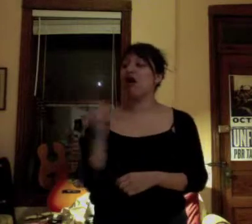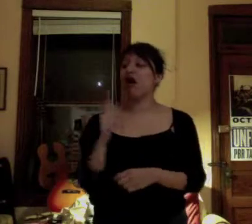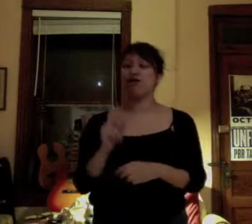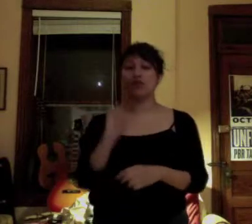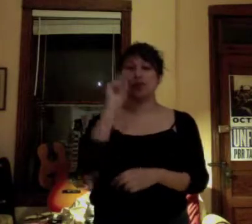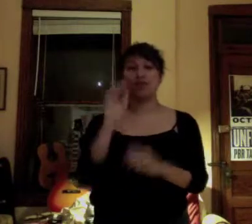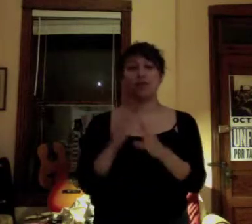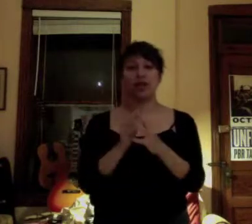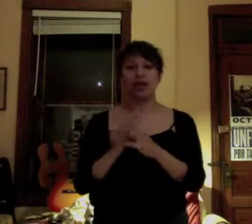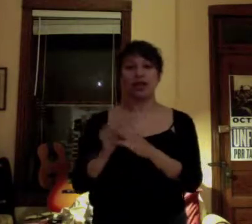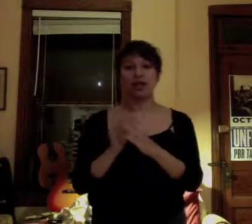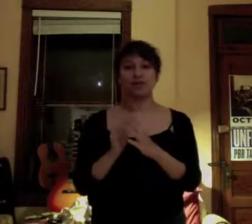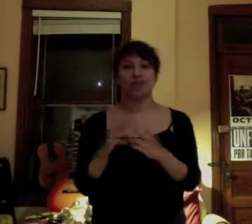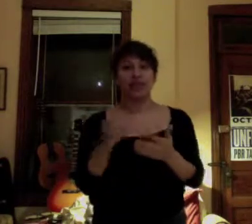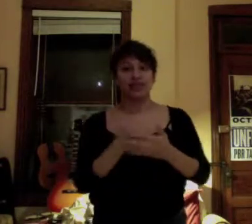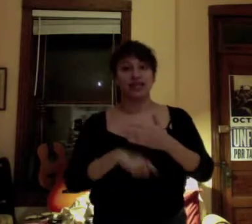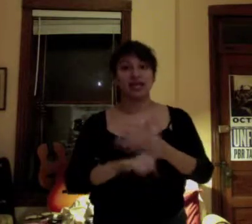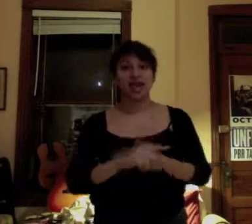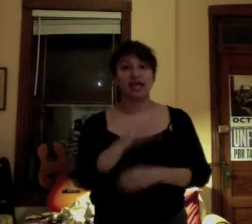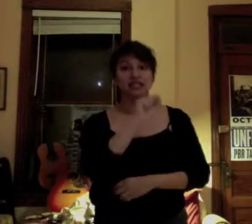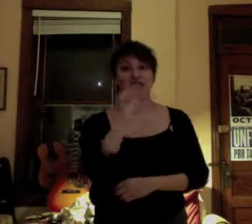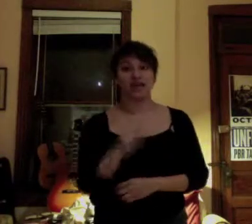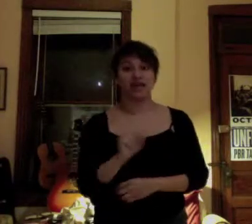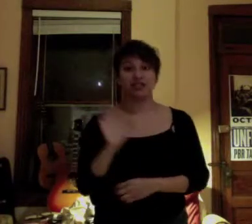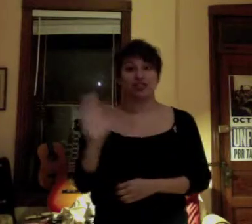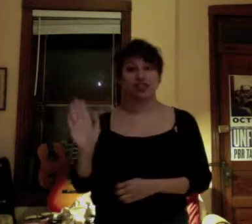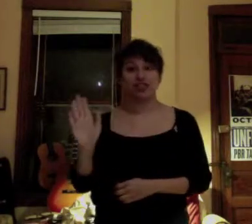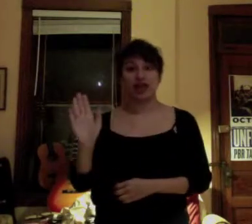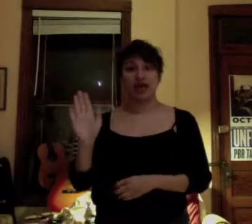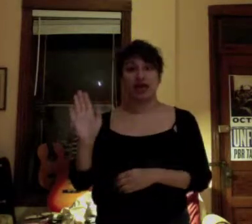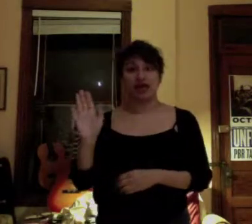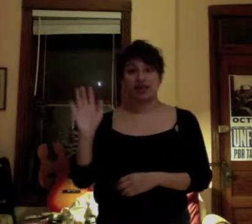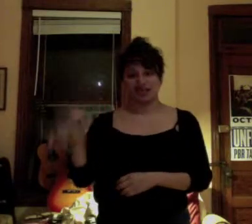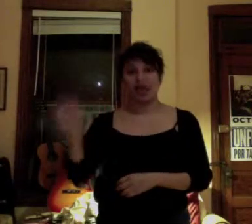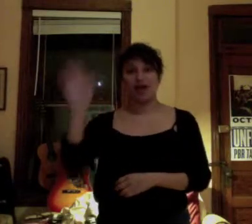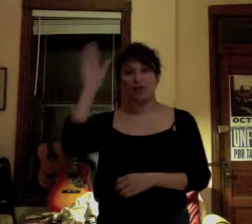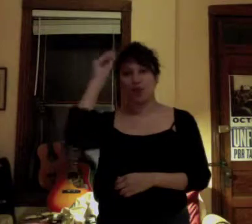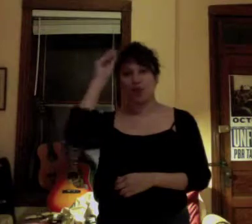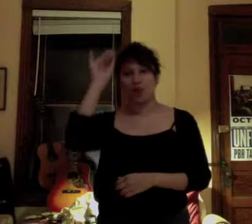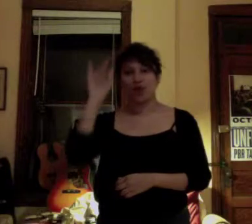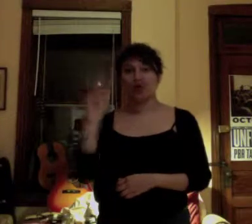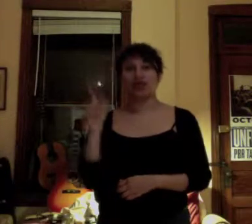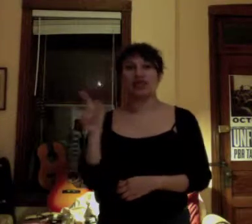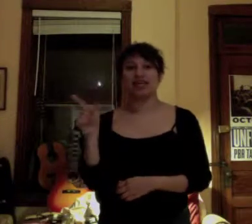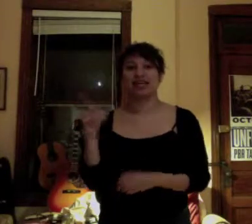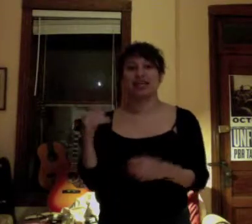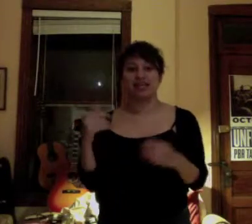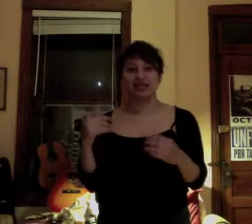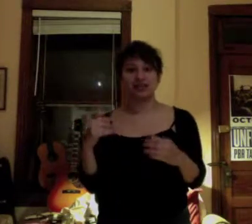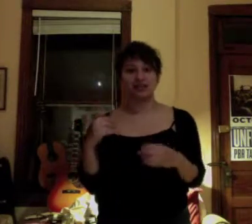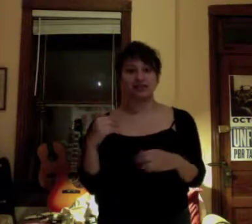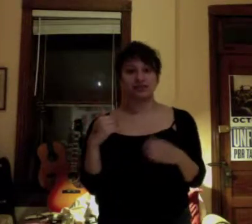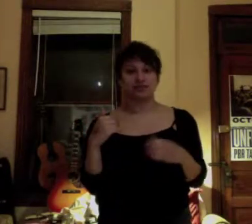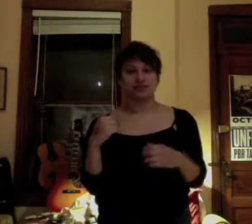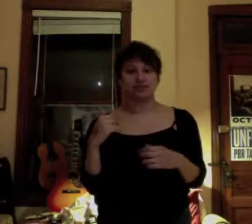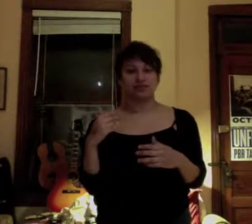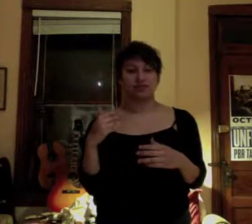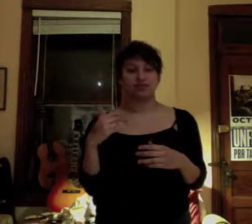grade point average. The only thing that had changed were his expectations. Another example of